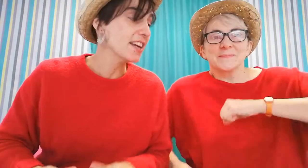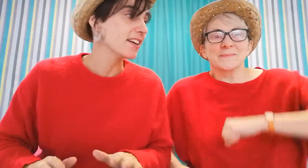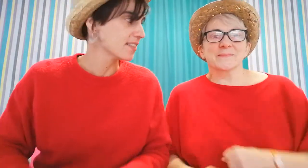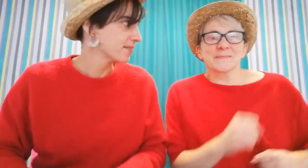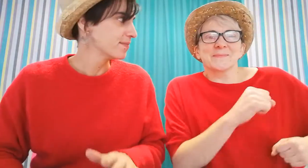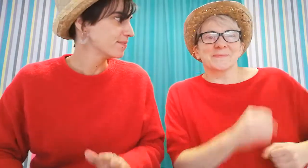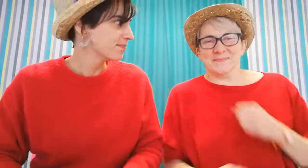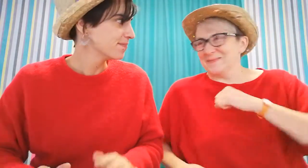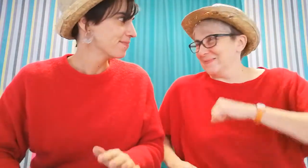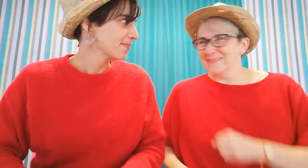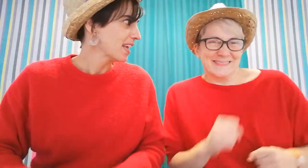here.